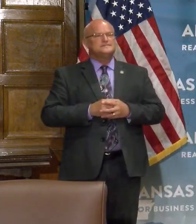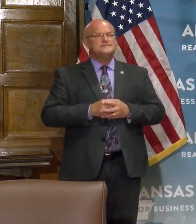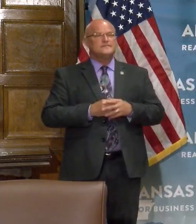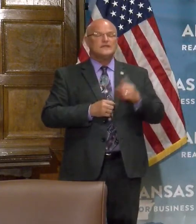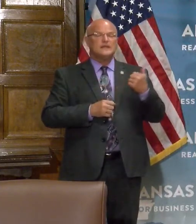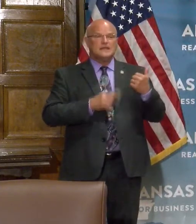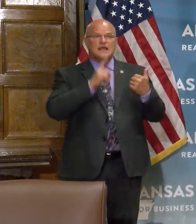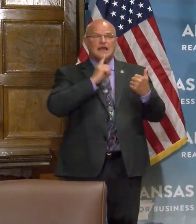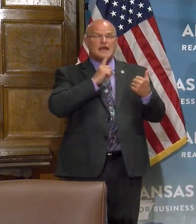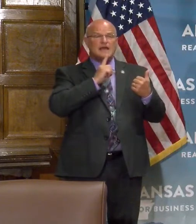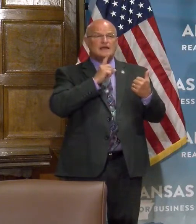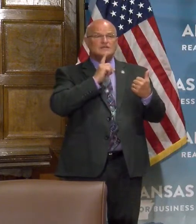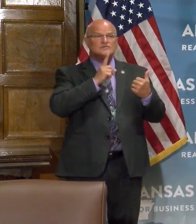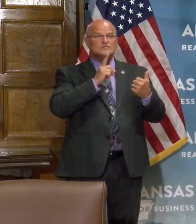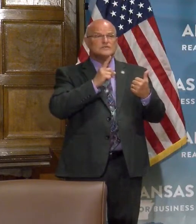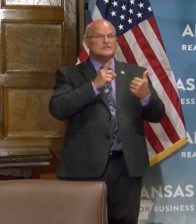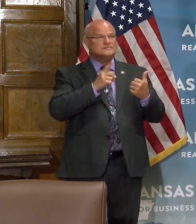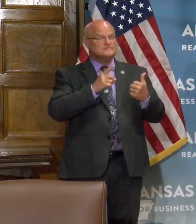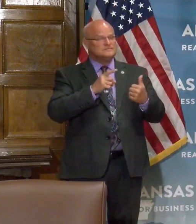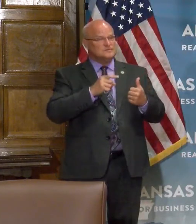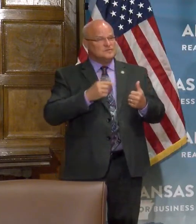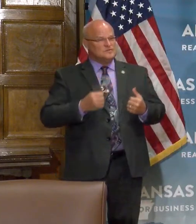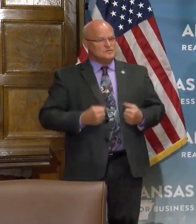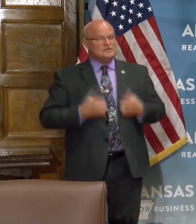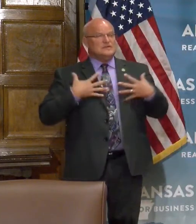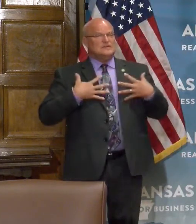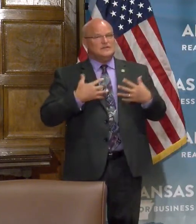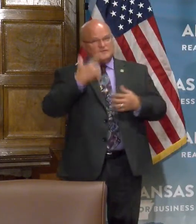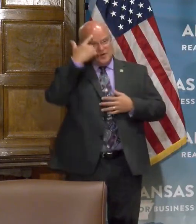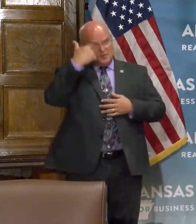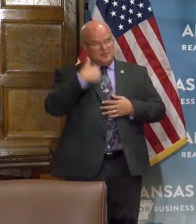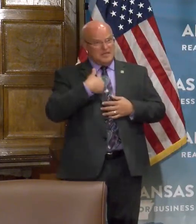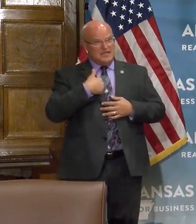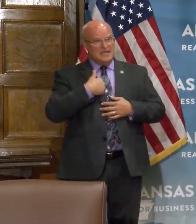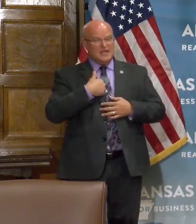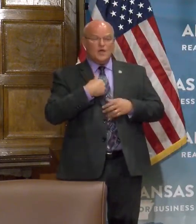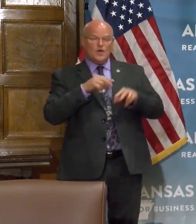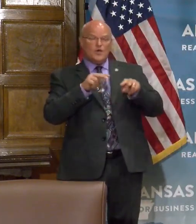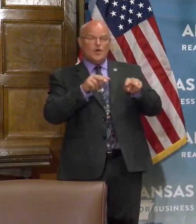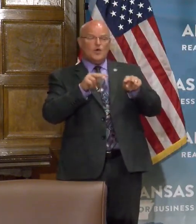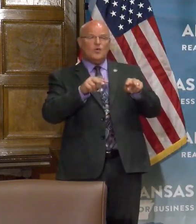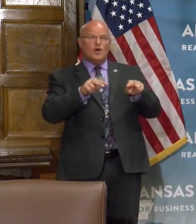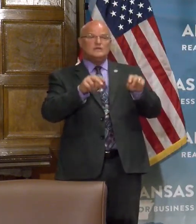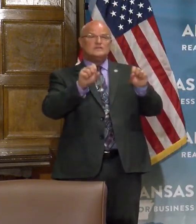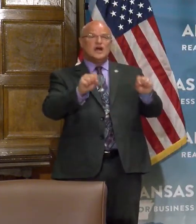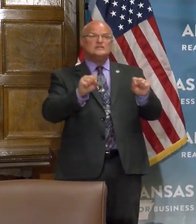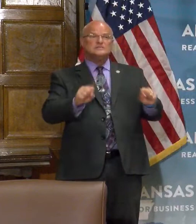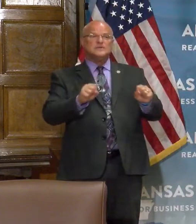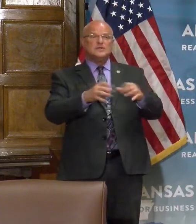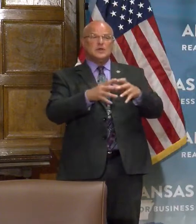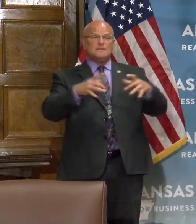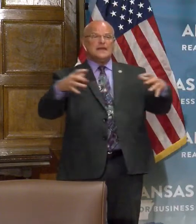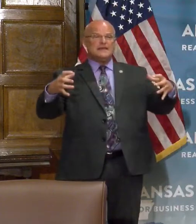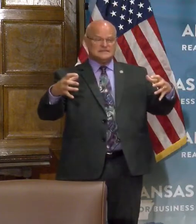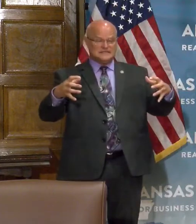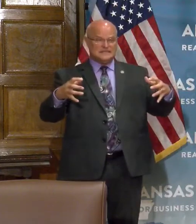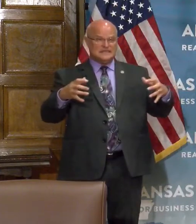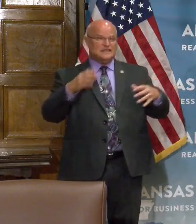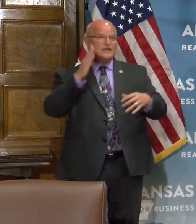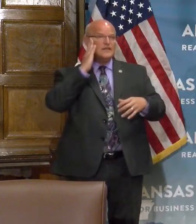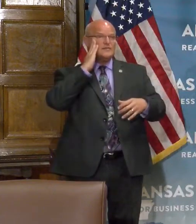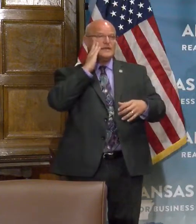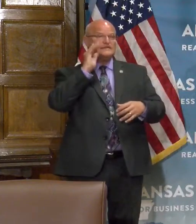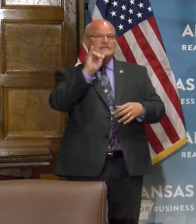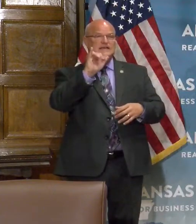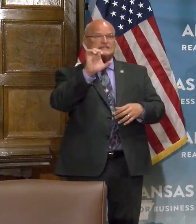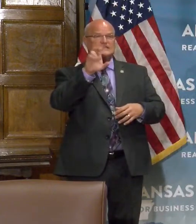This is actually very encouraging to me. We're going to continue to watch our hospital capacity, beds,